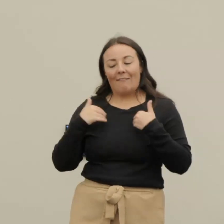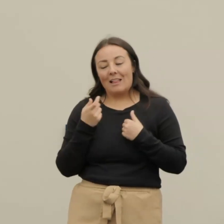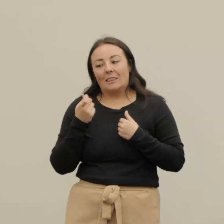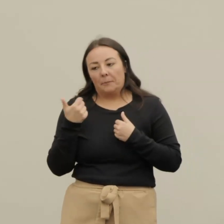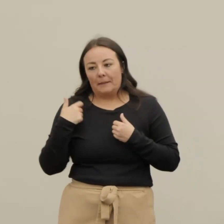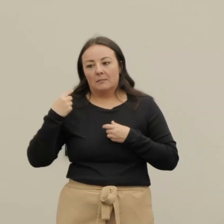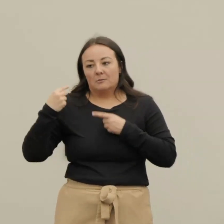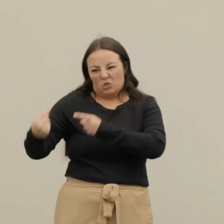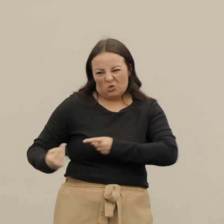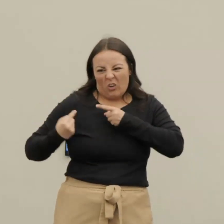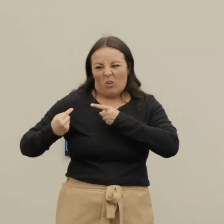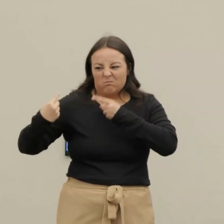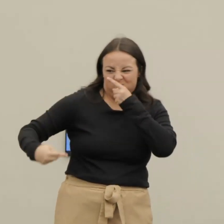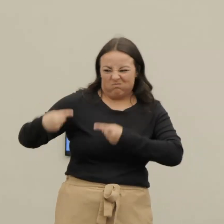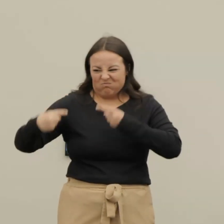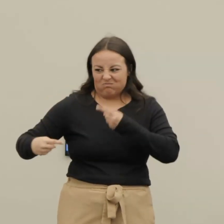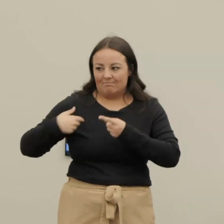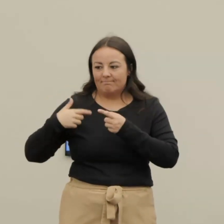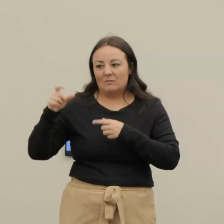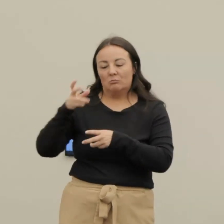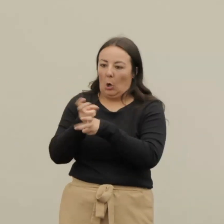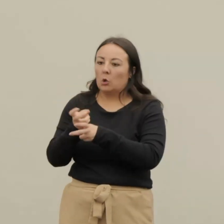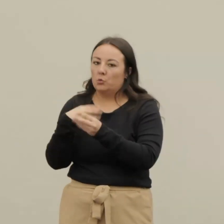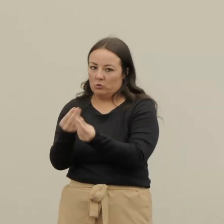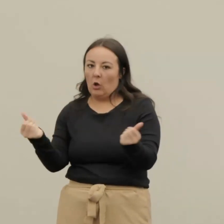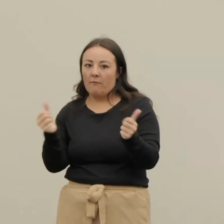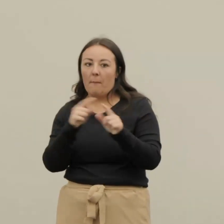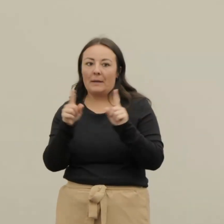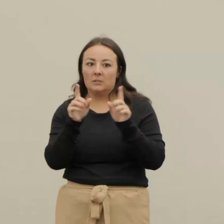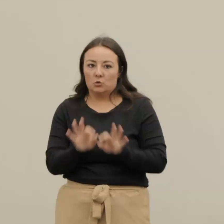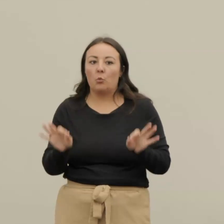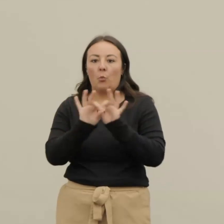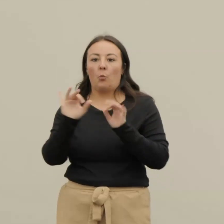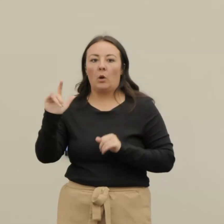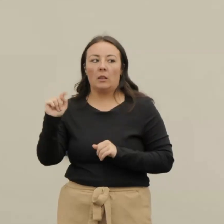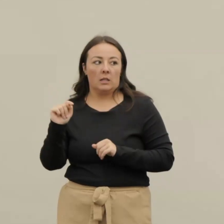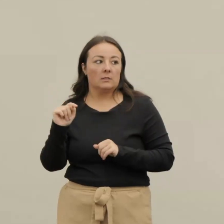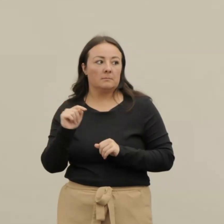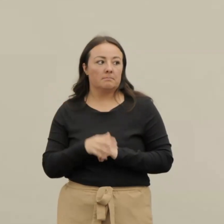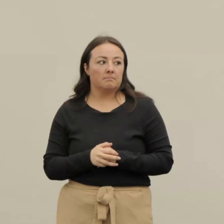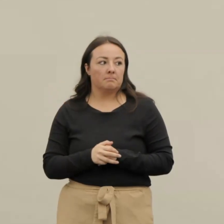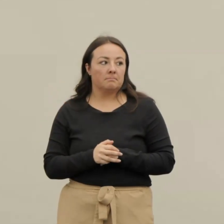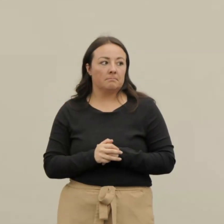and it's hard to resolve, but it's worth it. You can be proud.